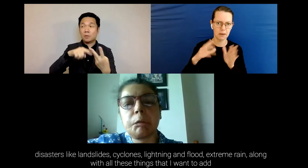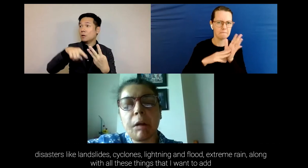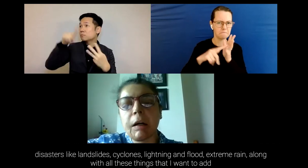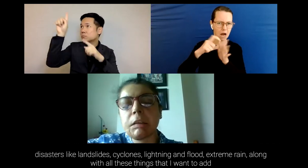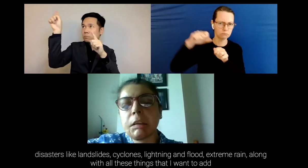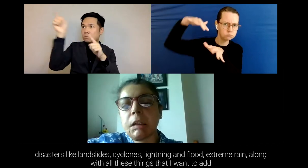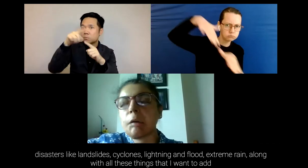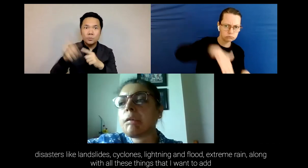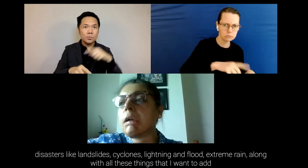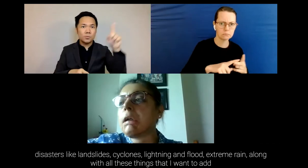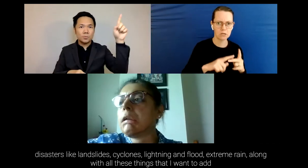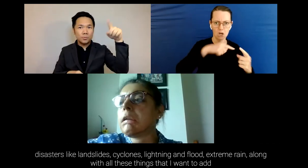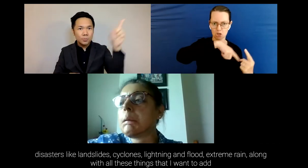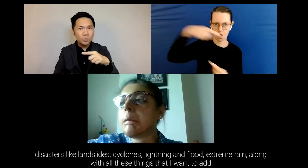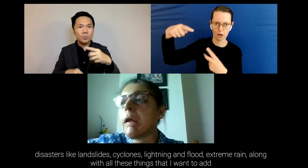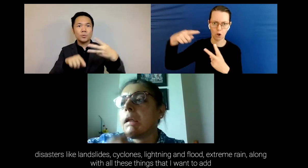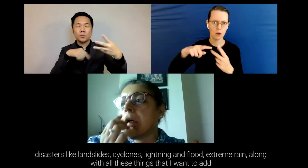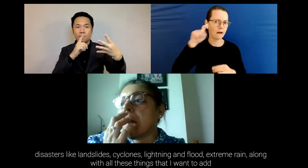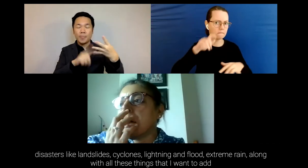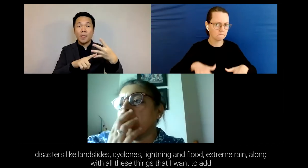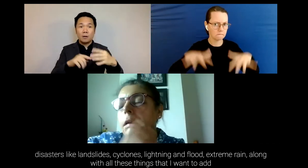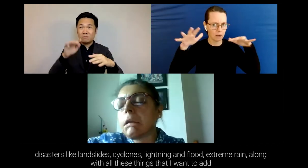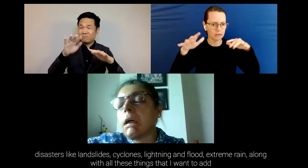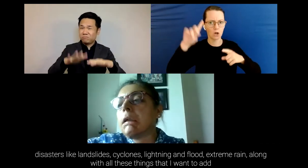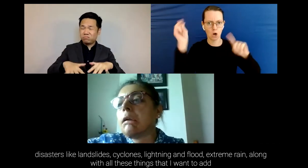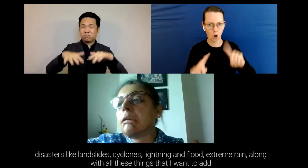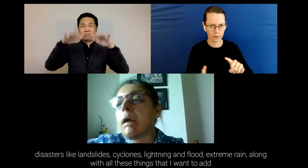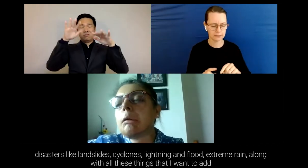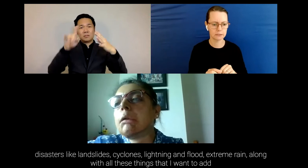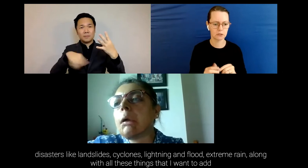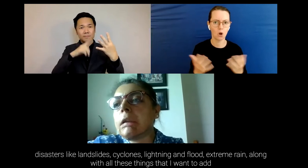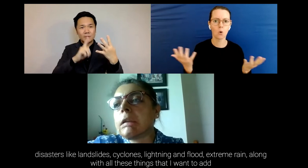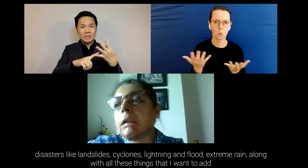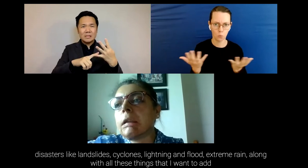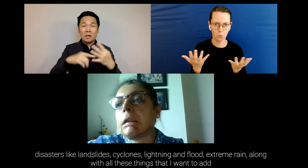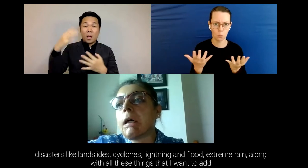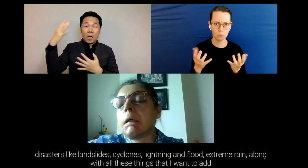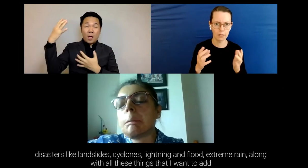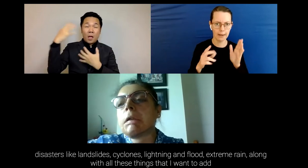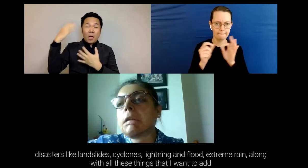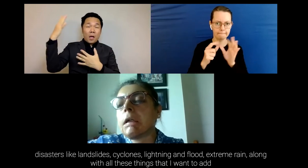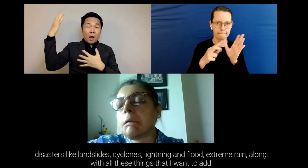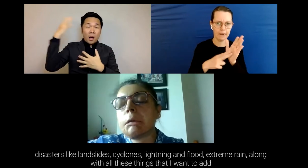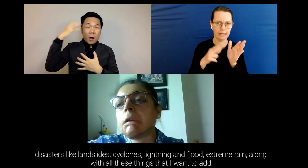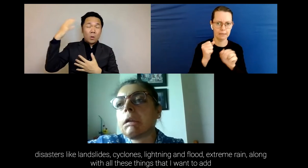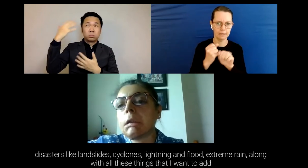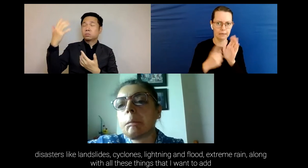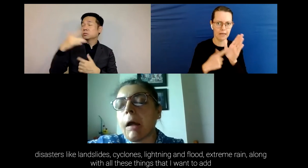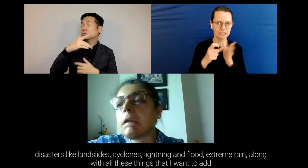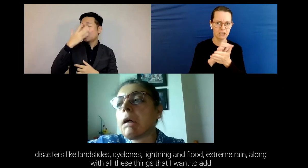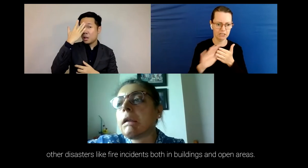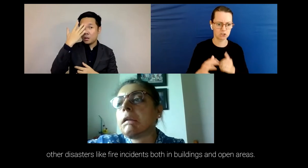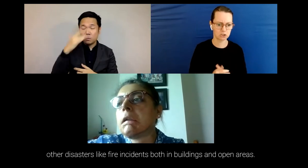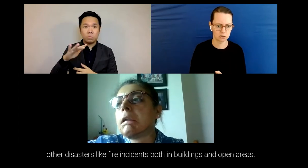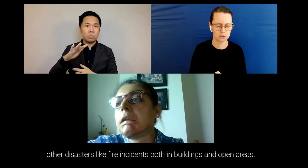other floods over extreme rain, heat, along with all these things, I want to